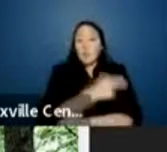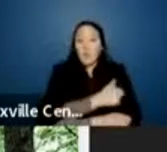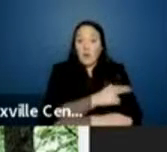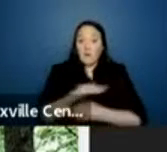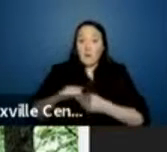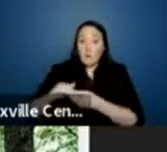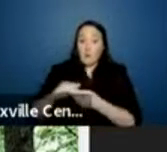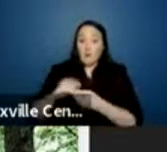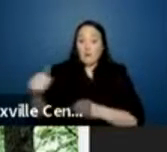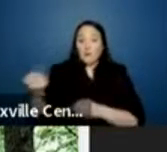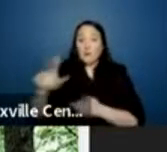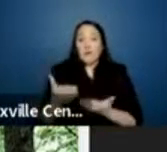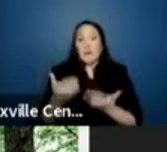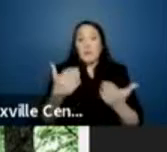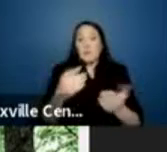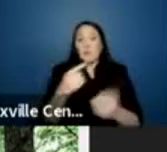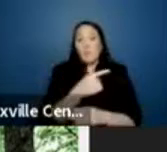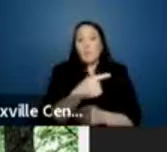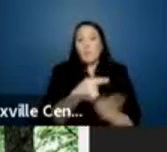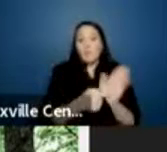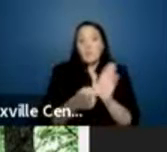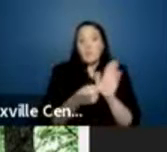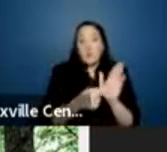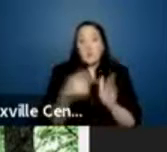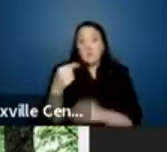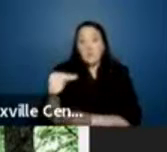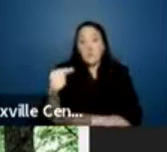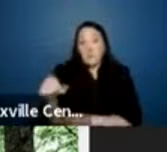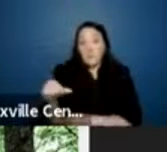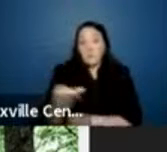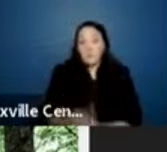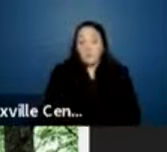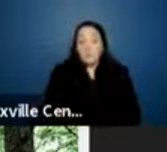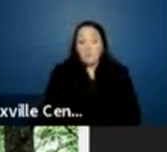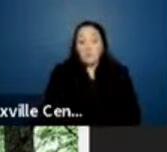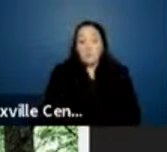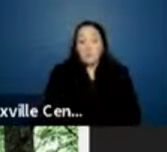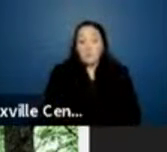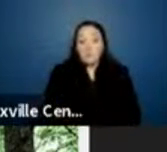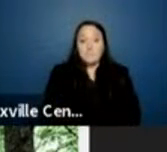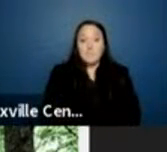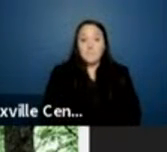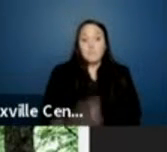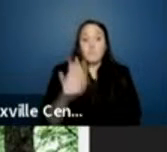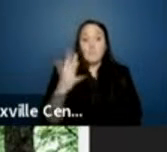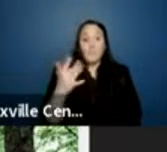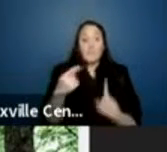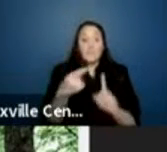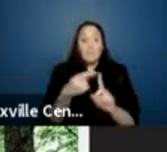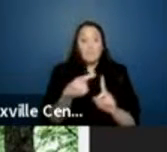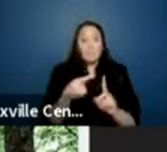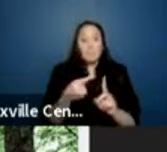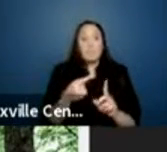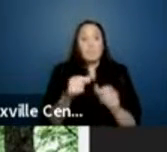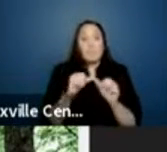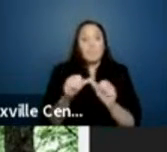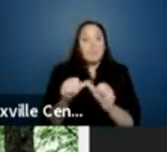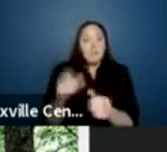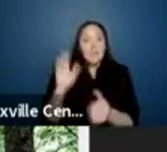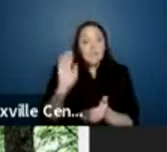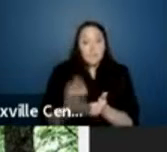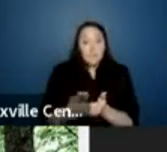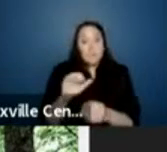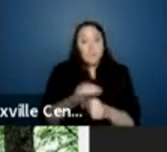they have recommended that this benchmark be represented as green. Our fifth benchmark, sustained or